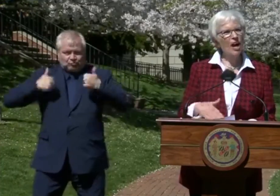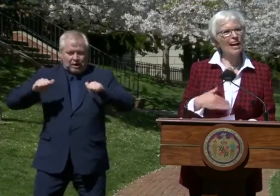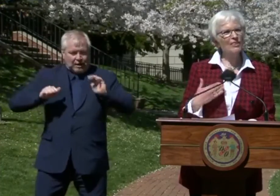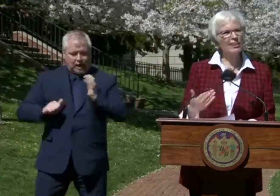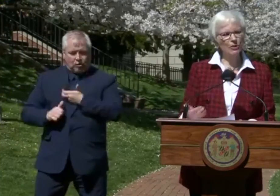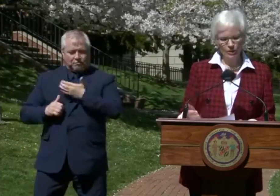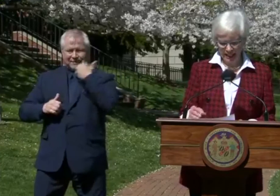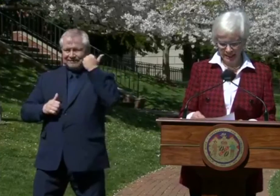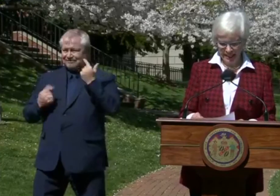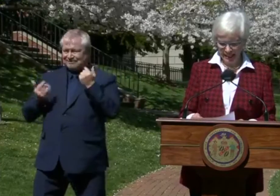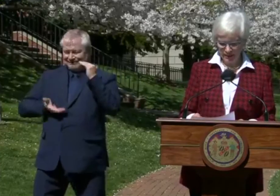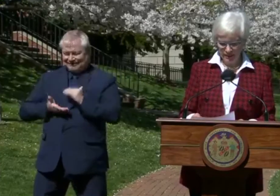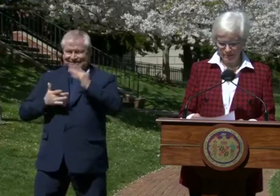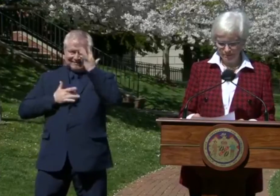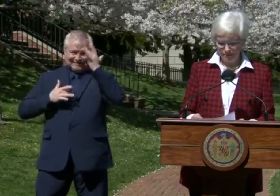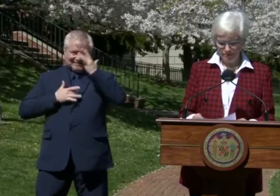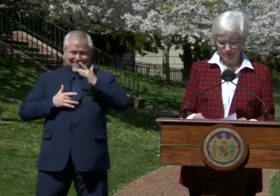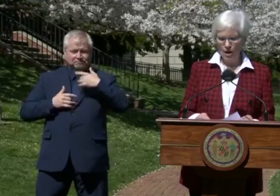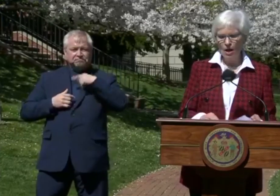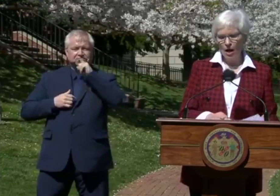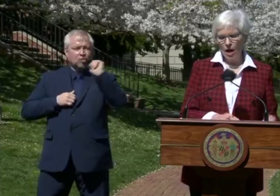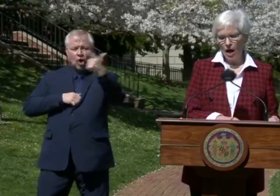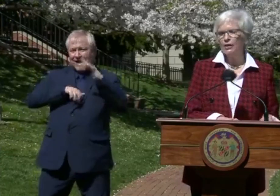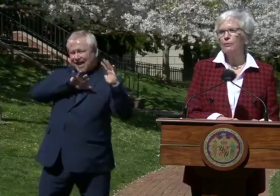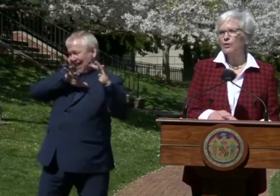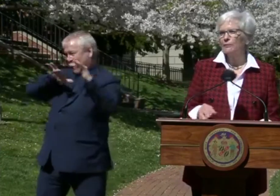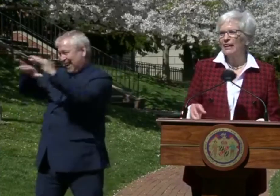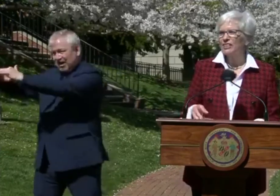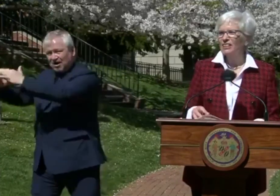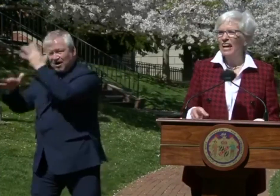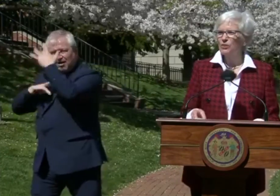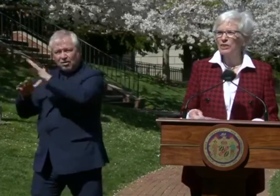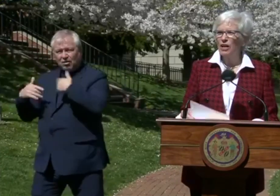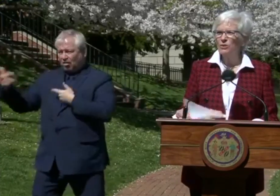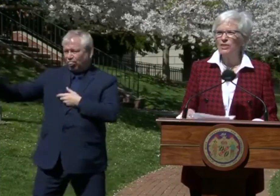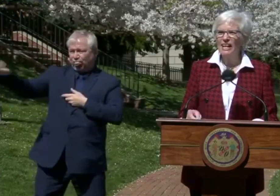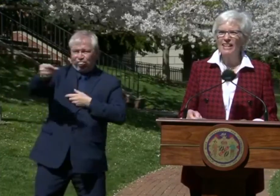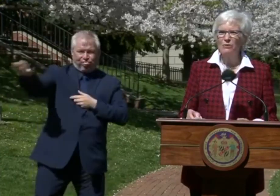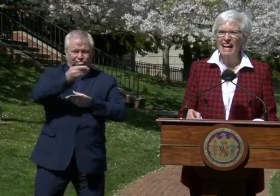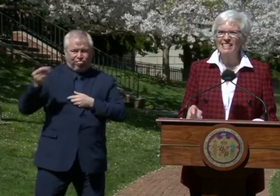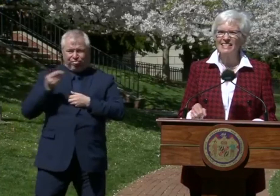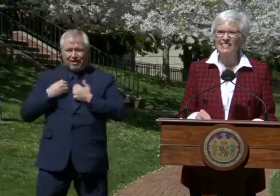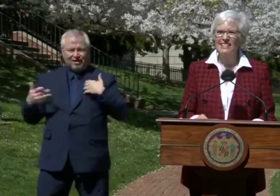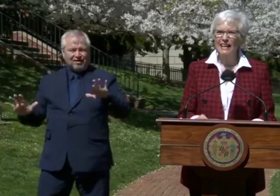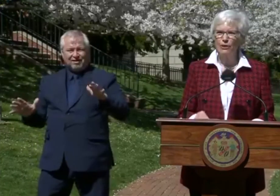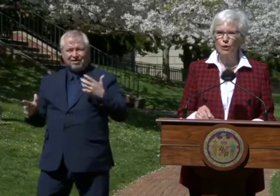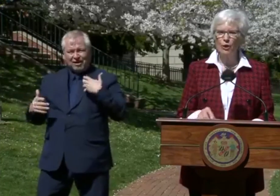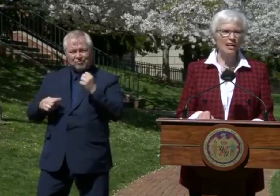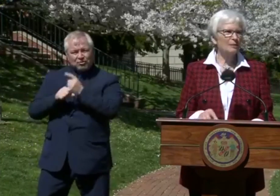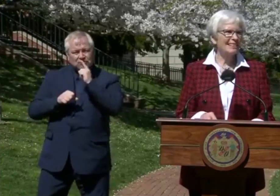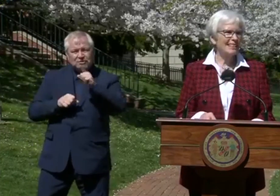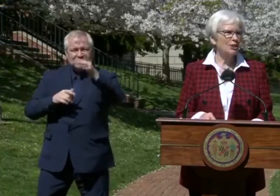hospital, our healthcare workers can take care of them. Our numbers are mounting, as we know. Today, we had 67